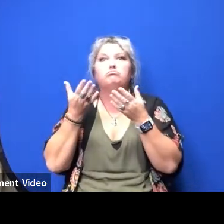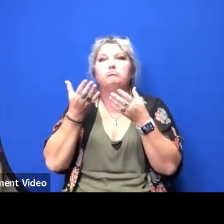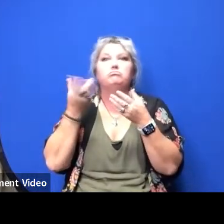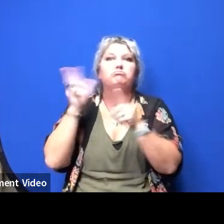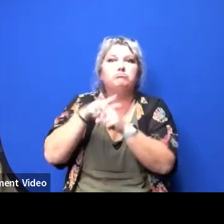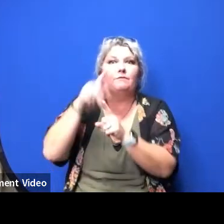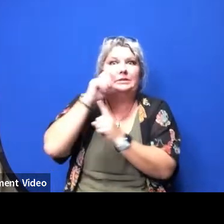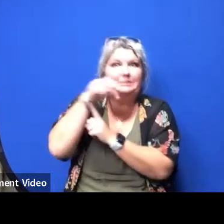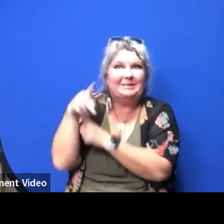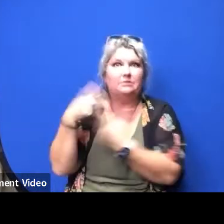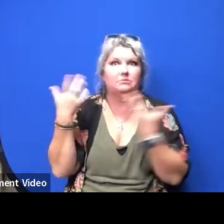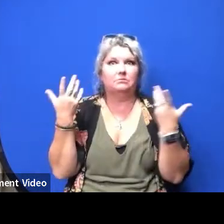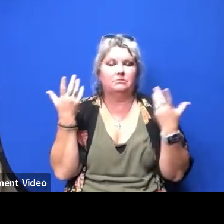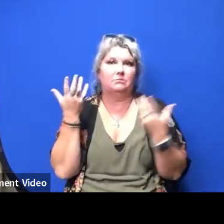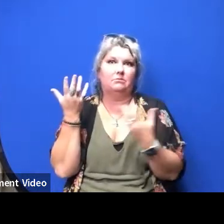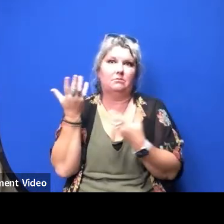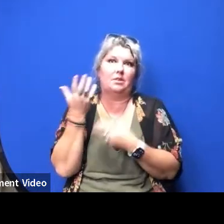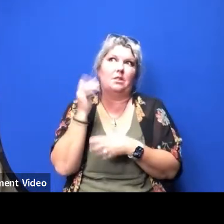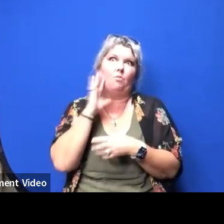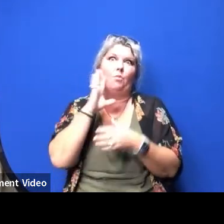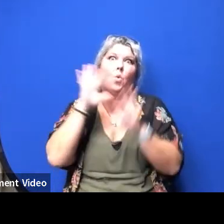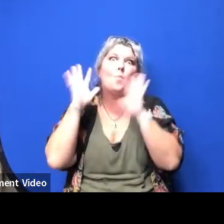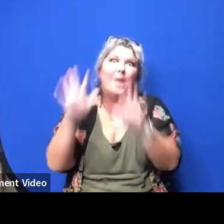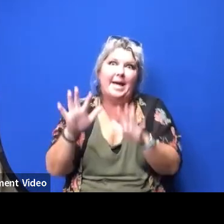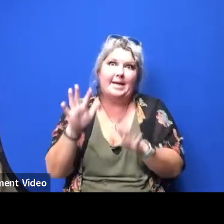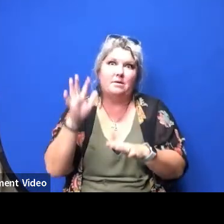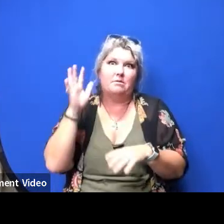protactile communication.